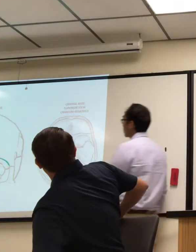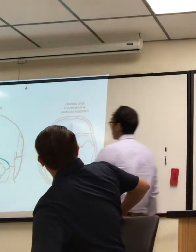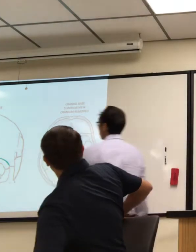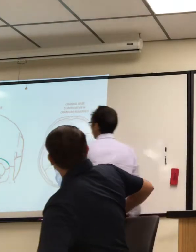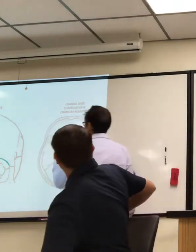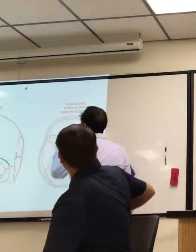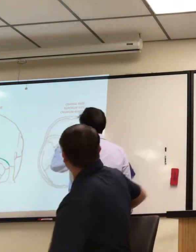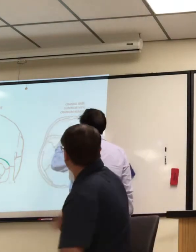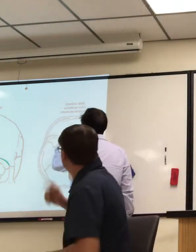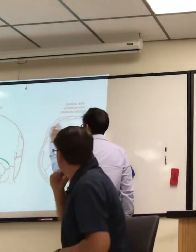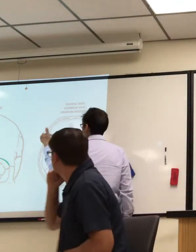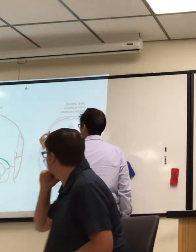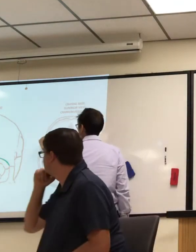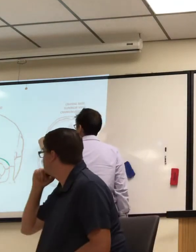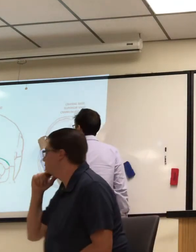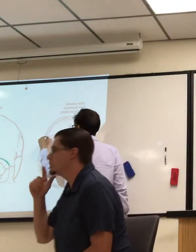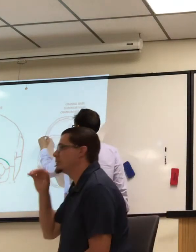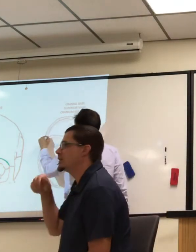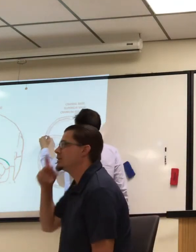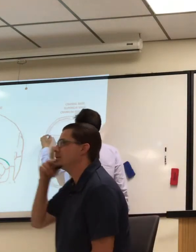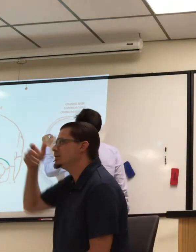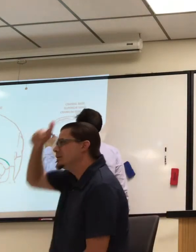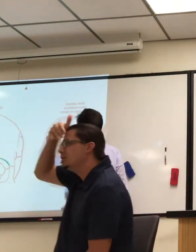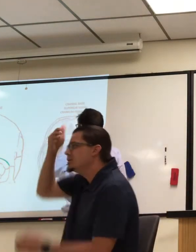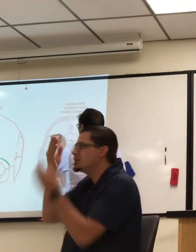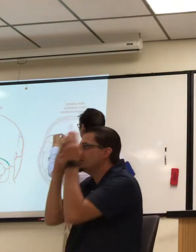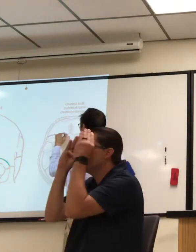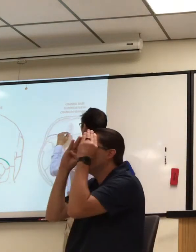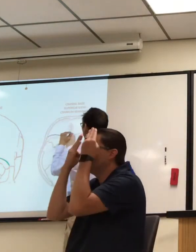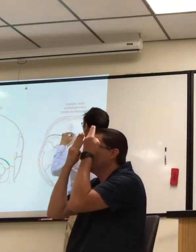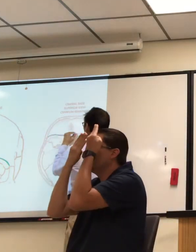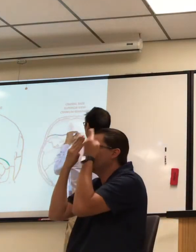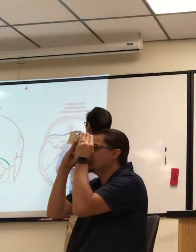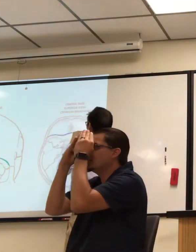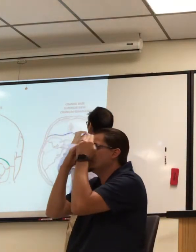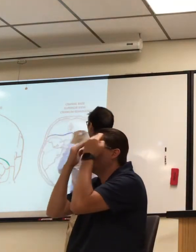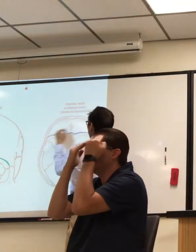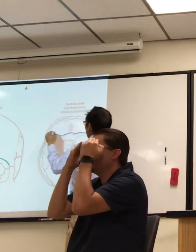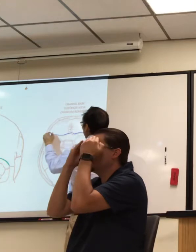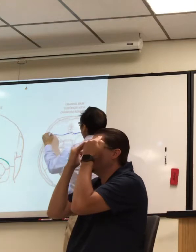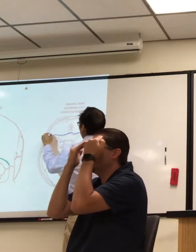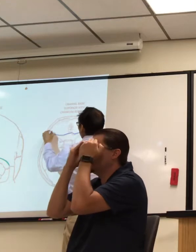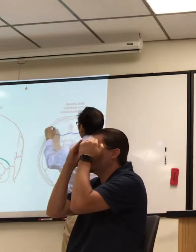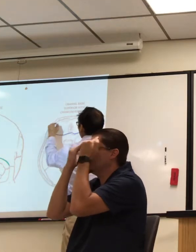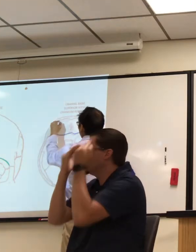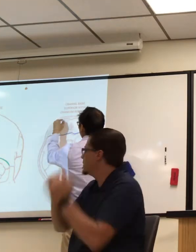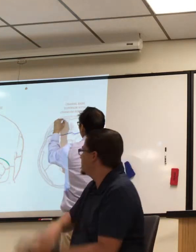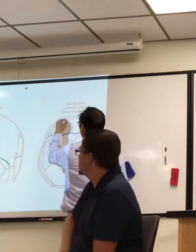You'll see depressions right in